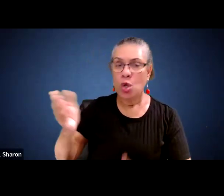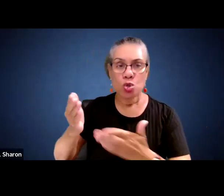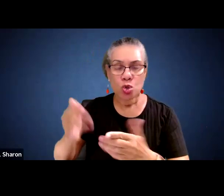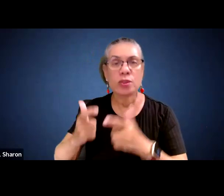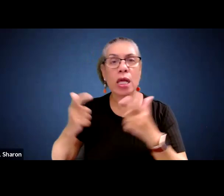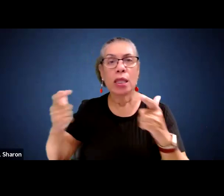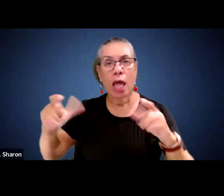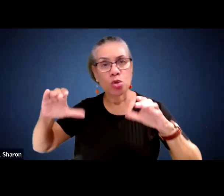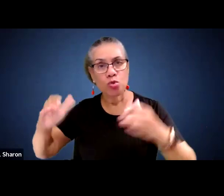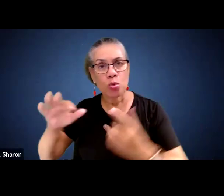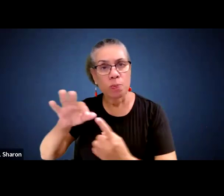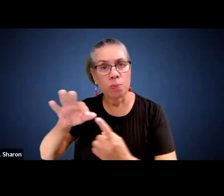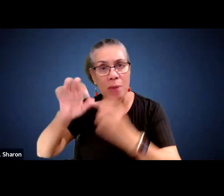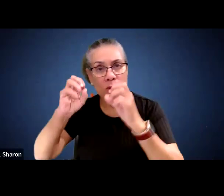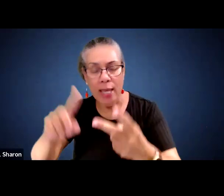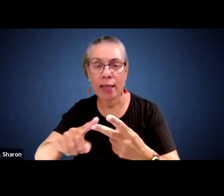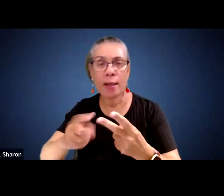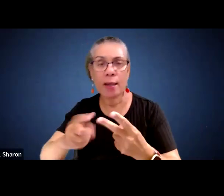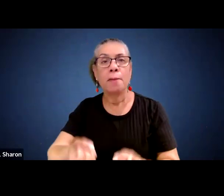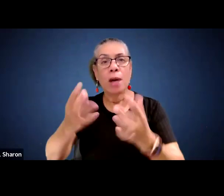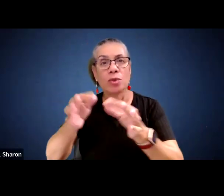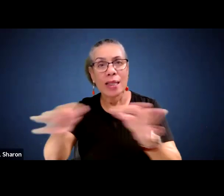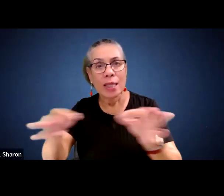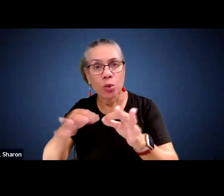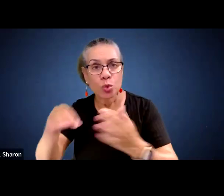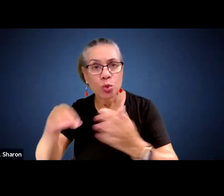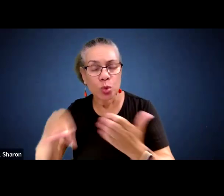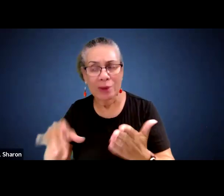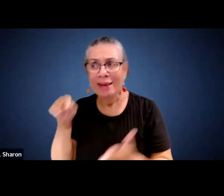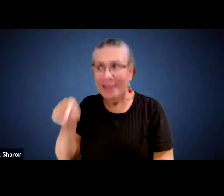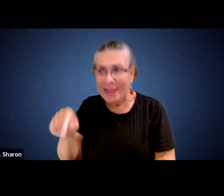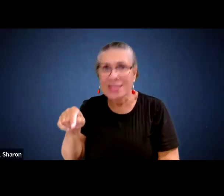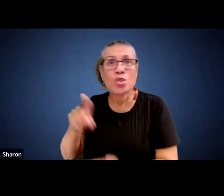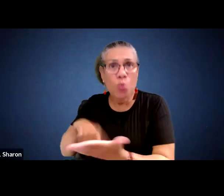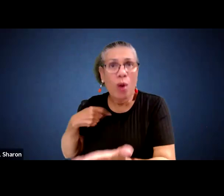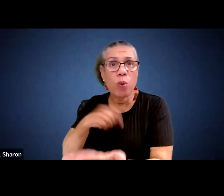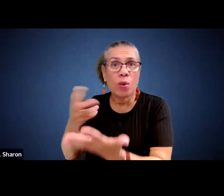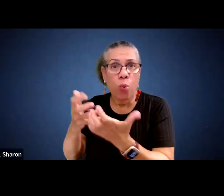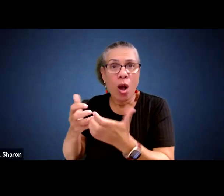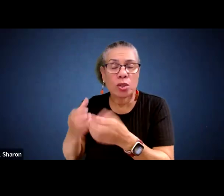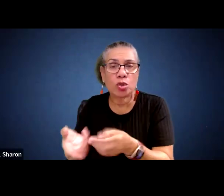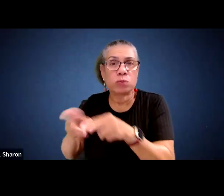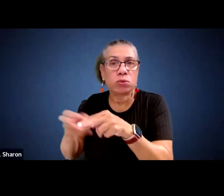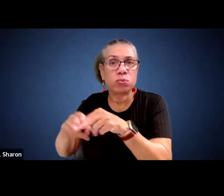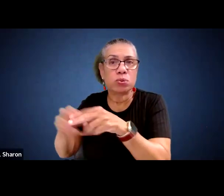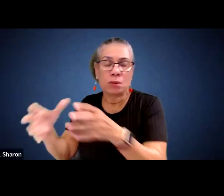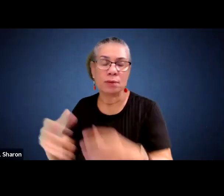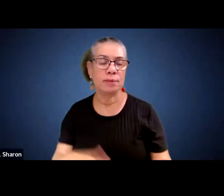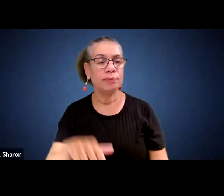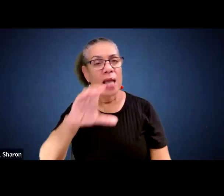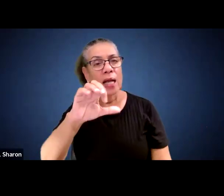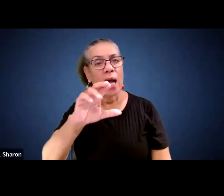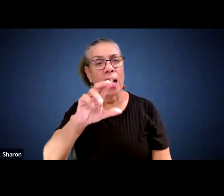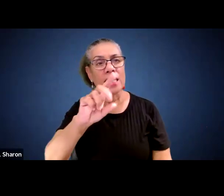special education, multilingual learners. So these are exactly the high quality seats we do want to increase. I want both. It's just on